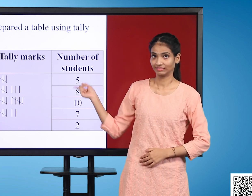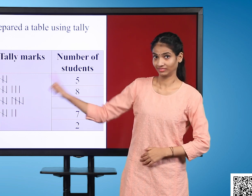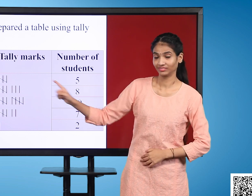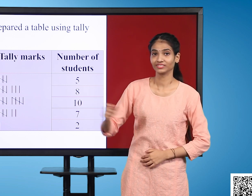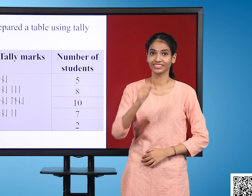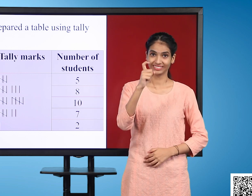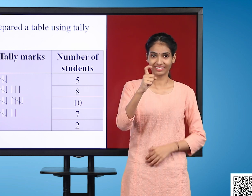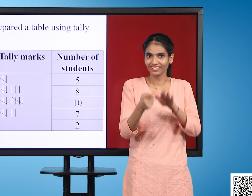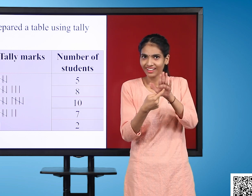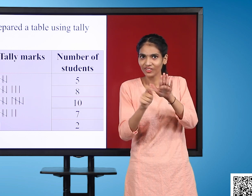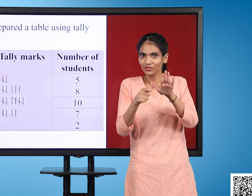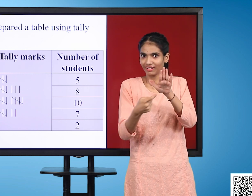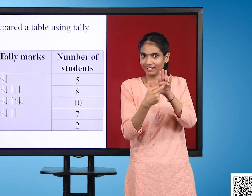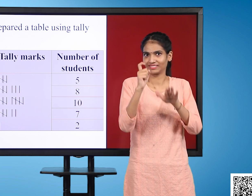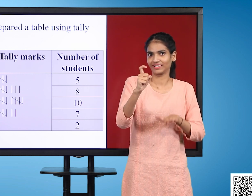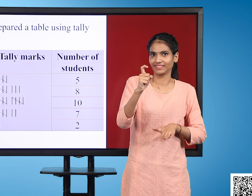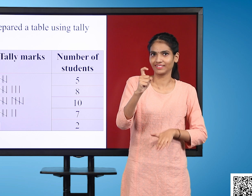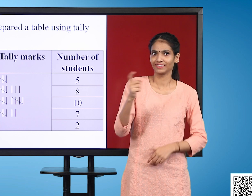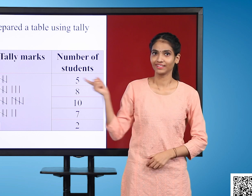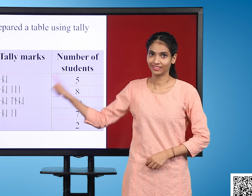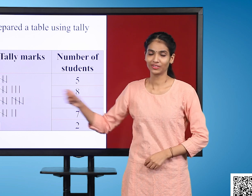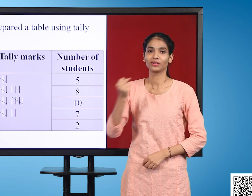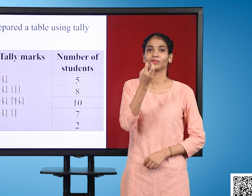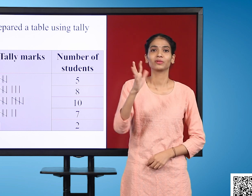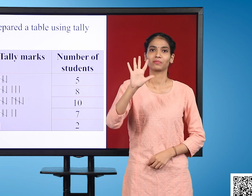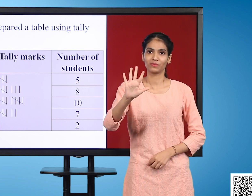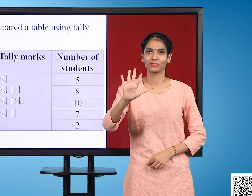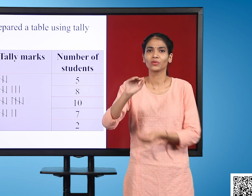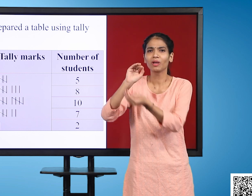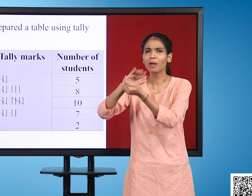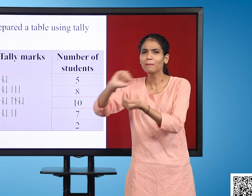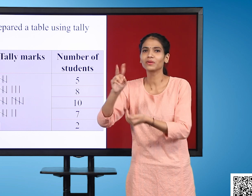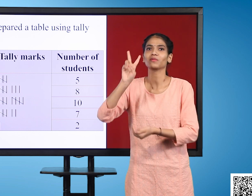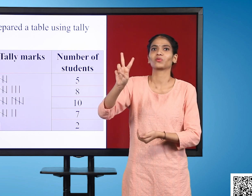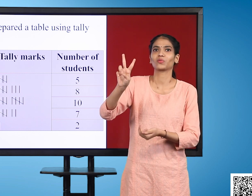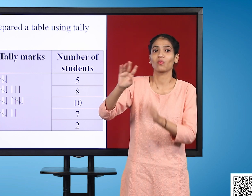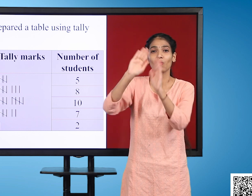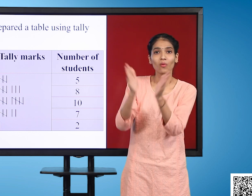Shoe size 7, tally marks 5 and 2, number of students 7.